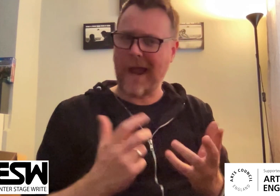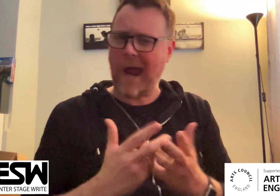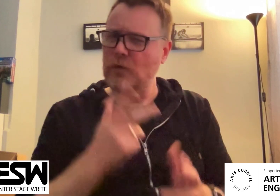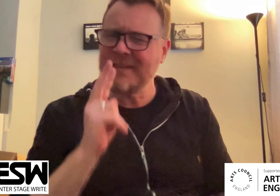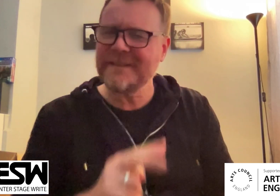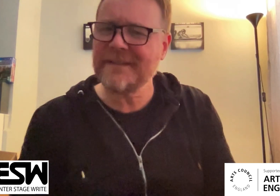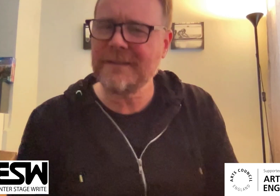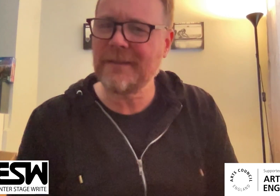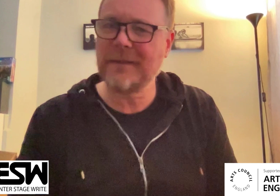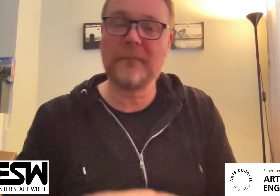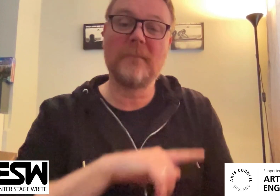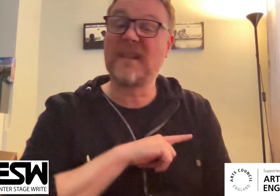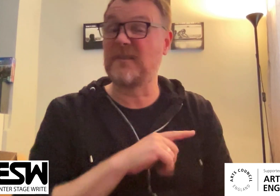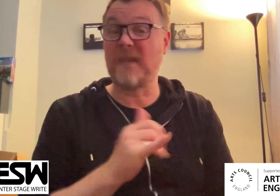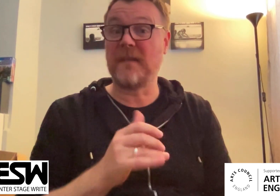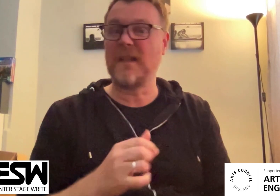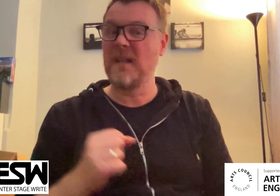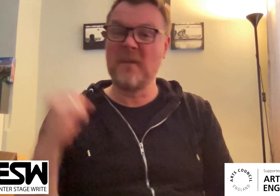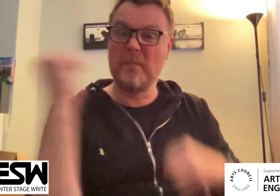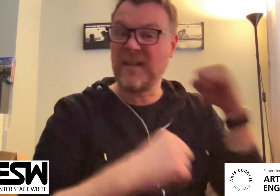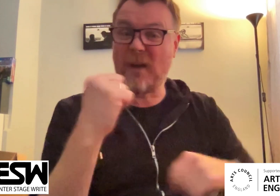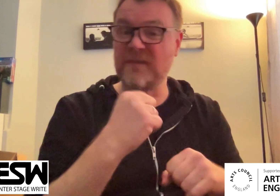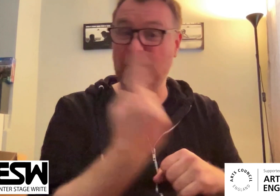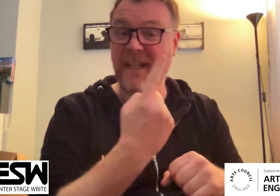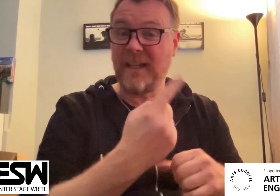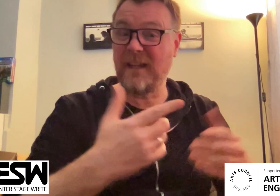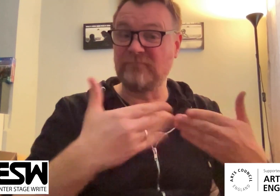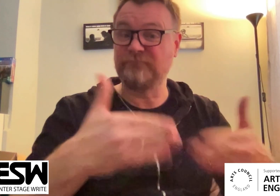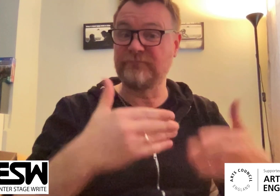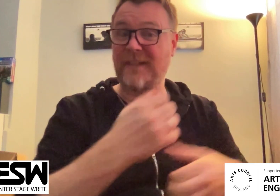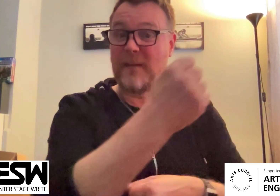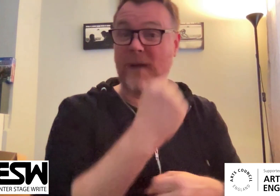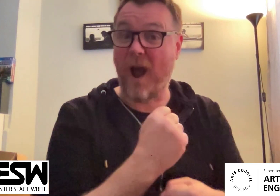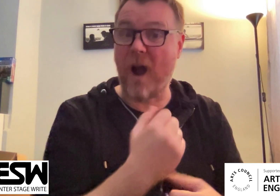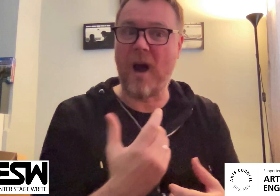a cool character maybe, with a lot of self-control and very tough.